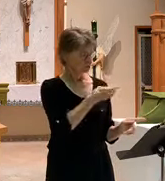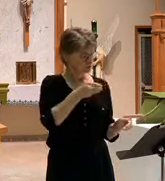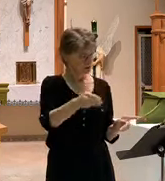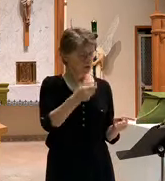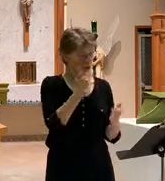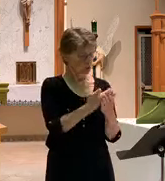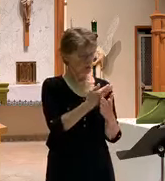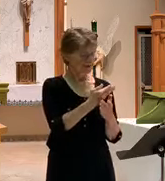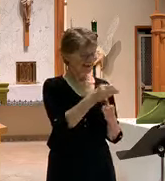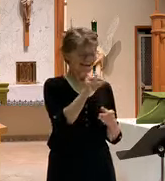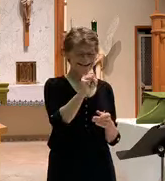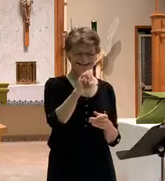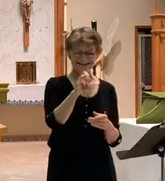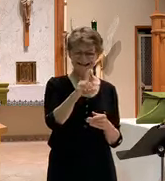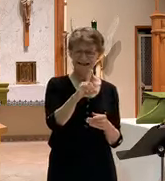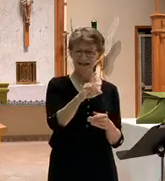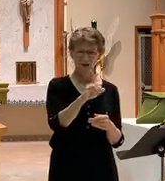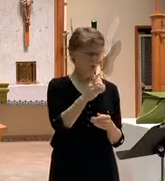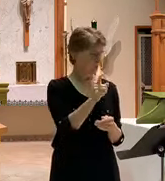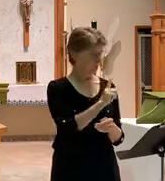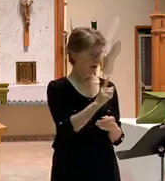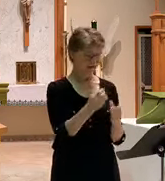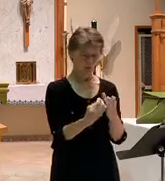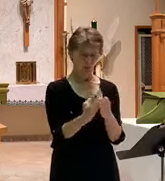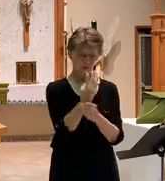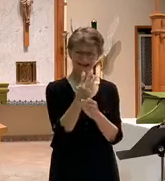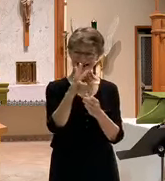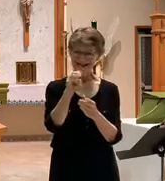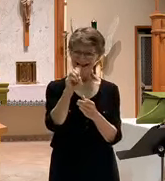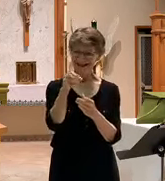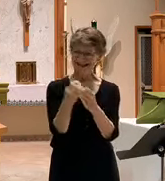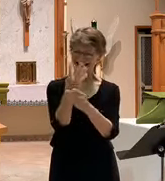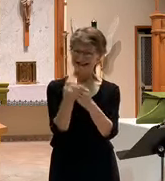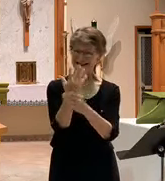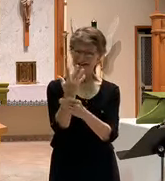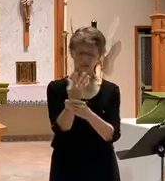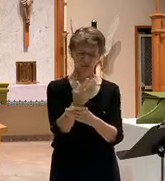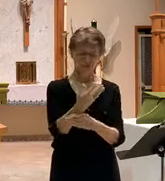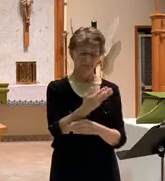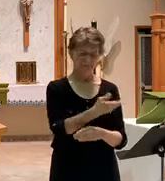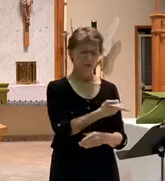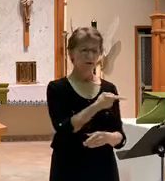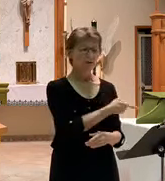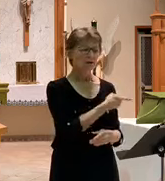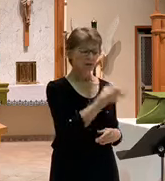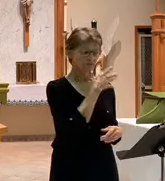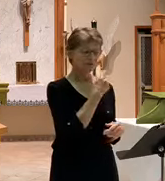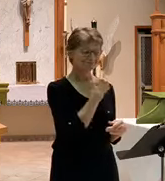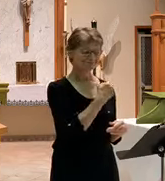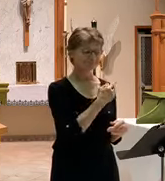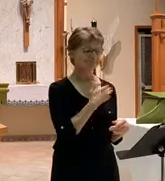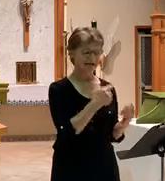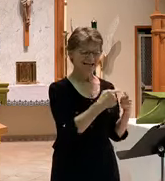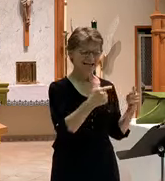in your field? Where have the weeds come from?' He answered, 'An enemy has done